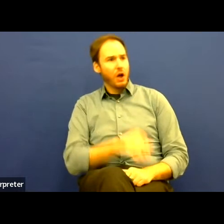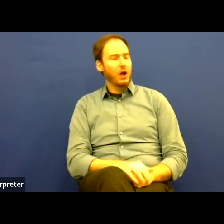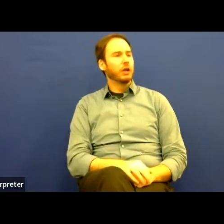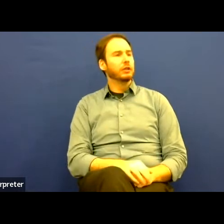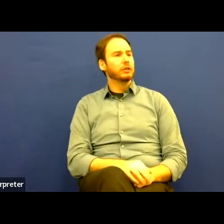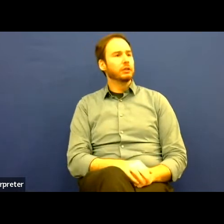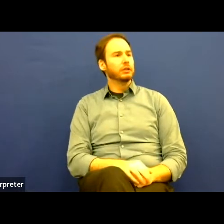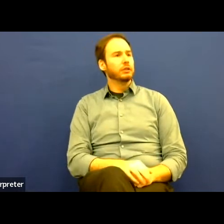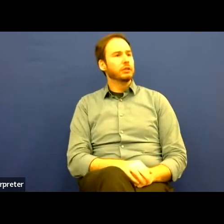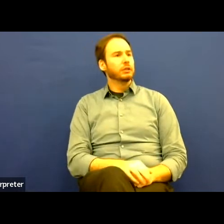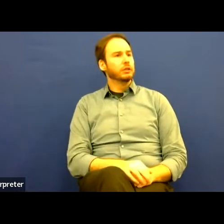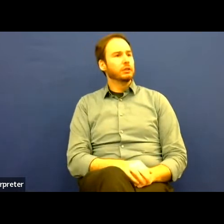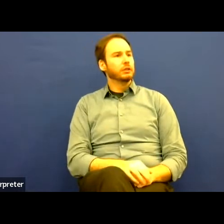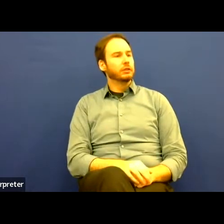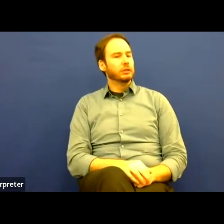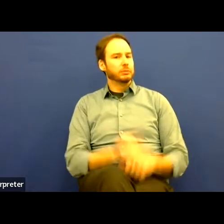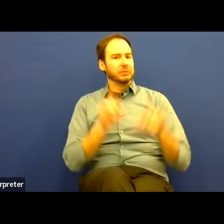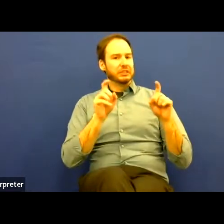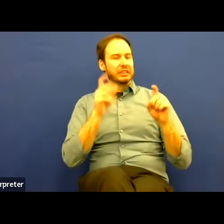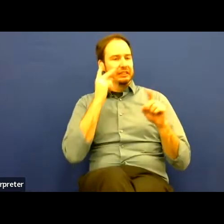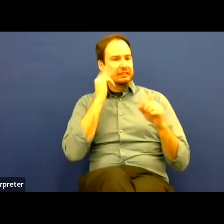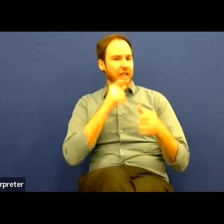not.